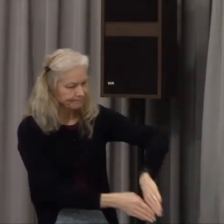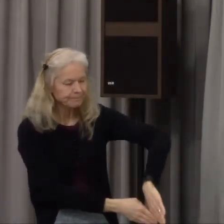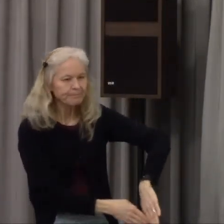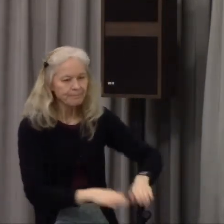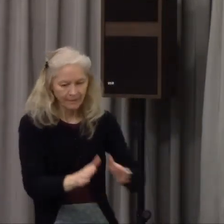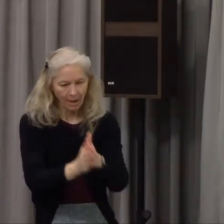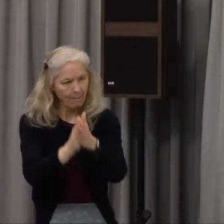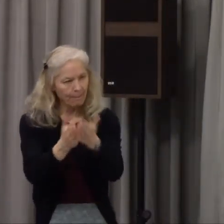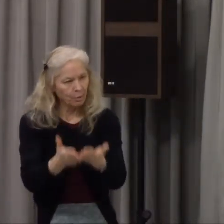witnesses.